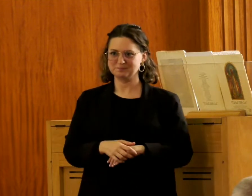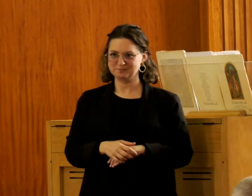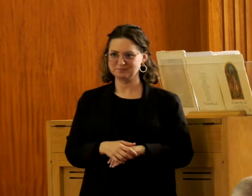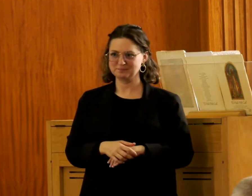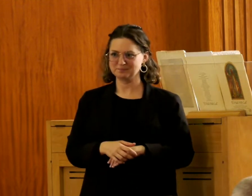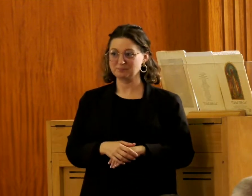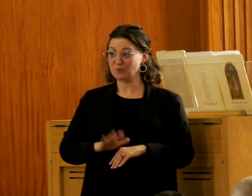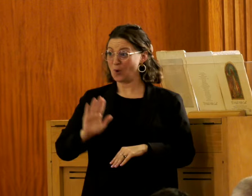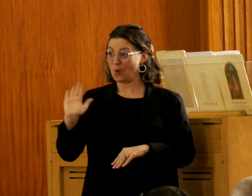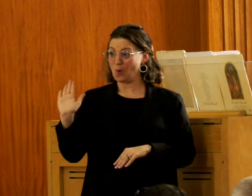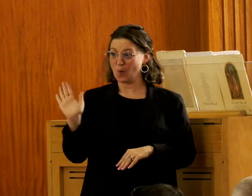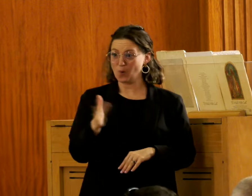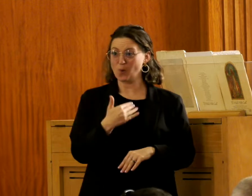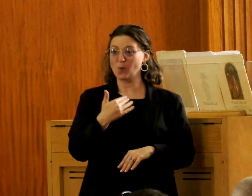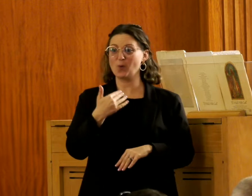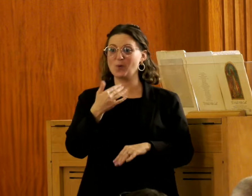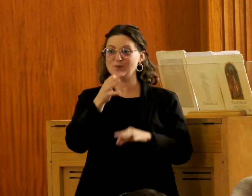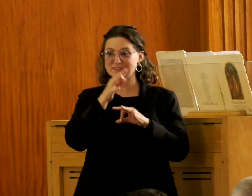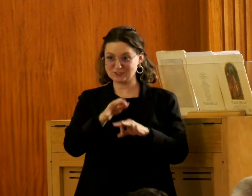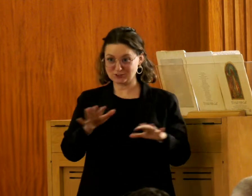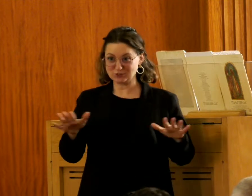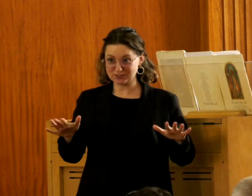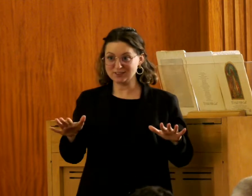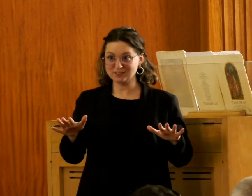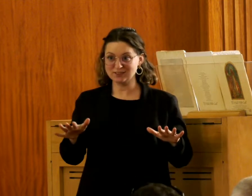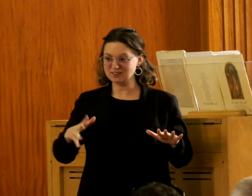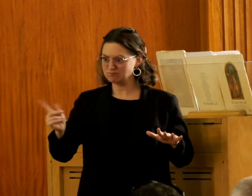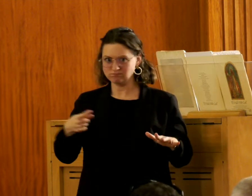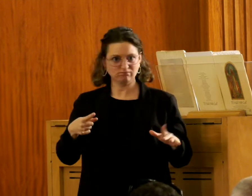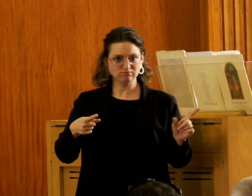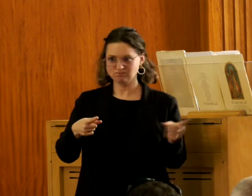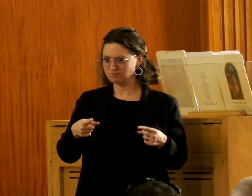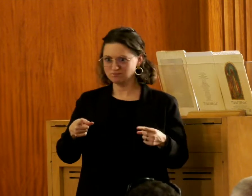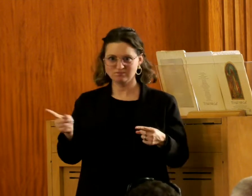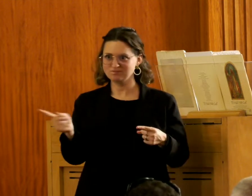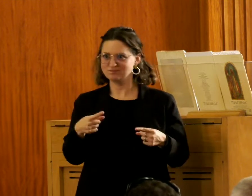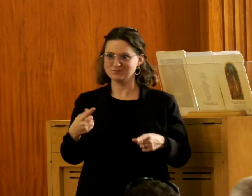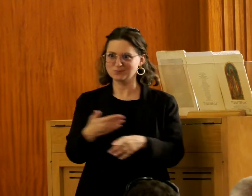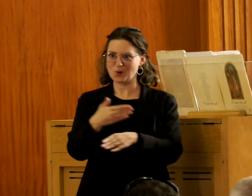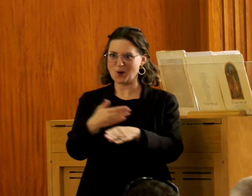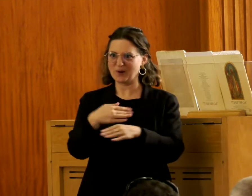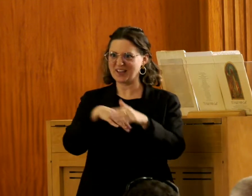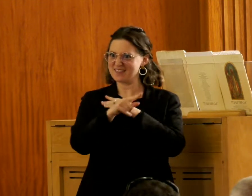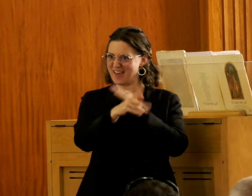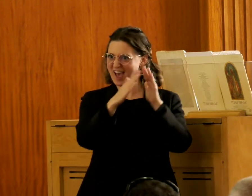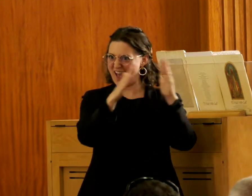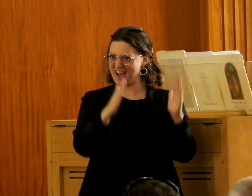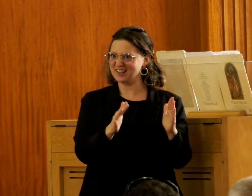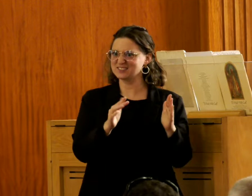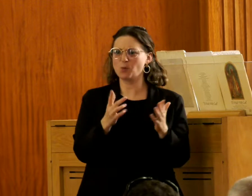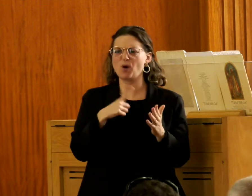children, all of the children were put to work in Orbost House as